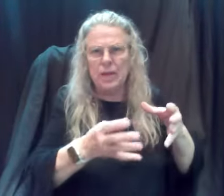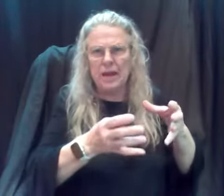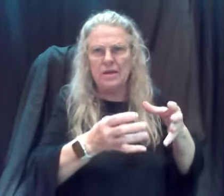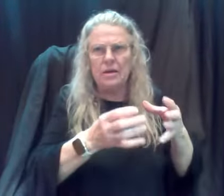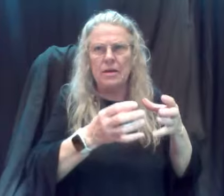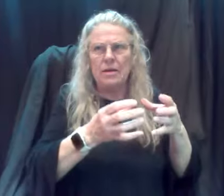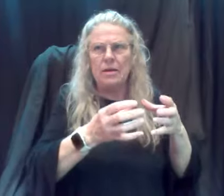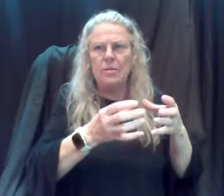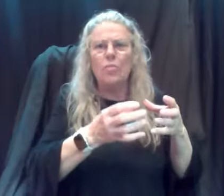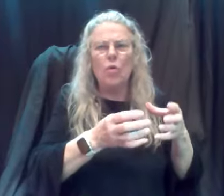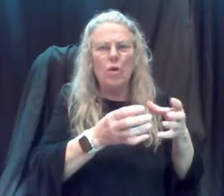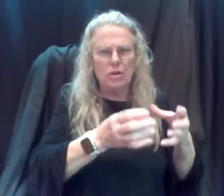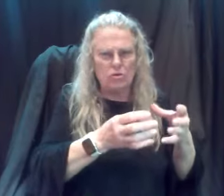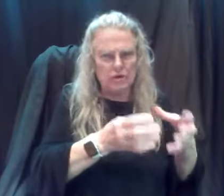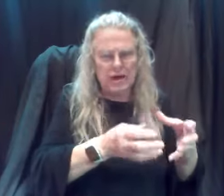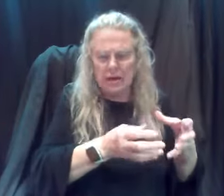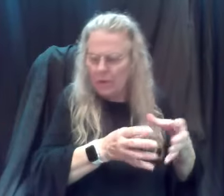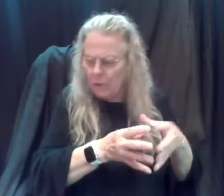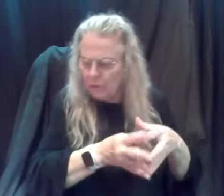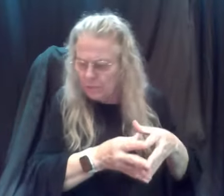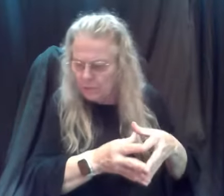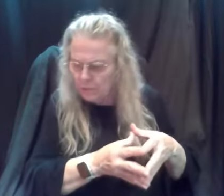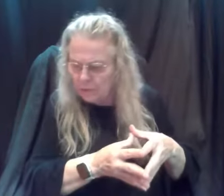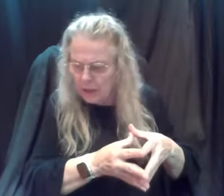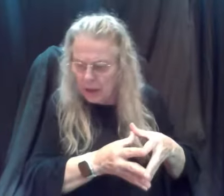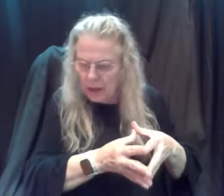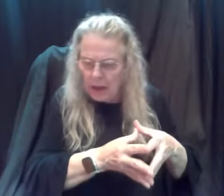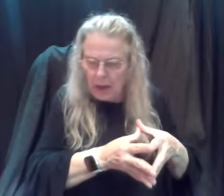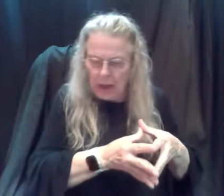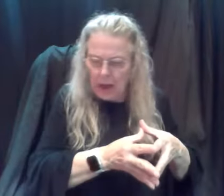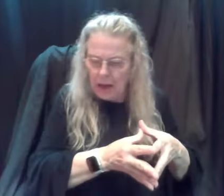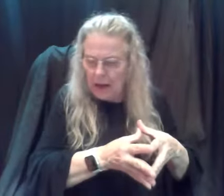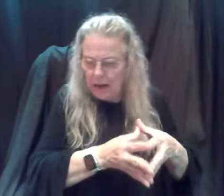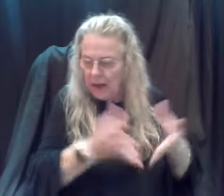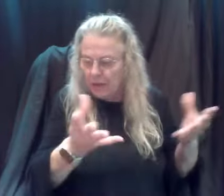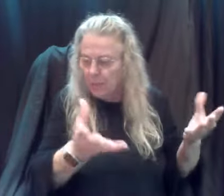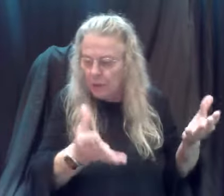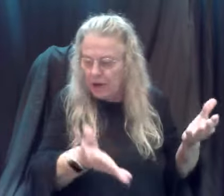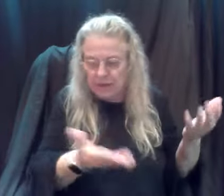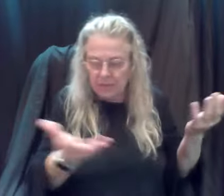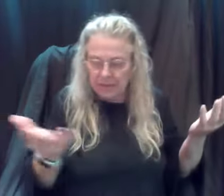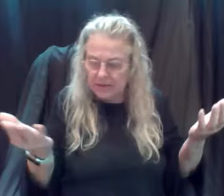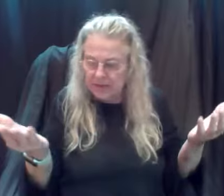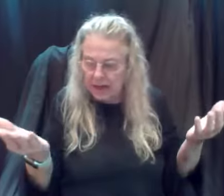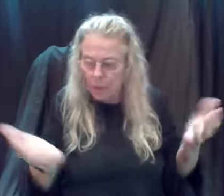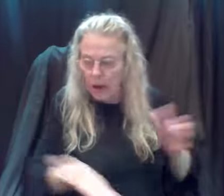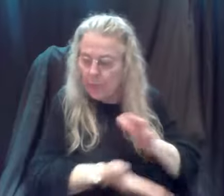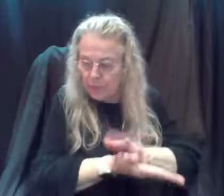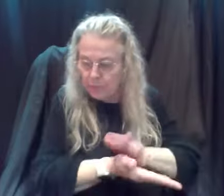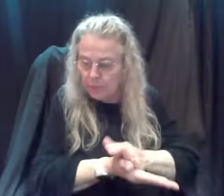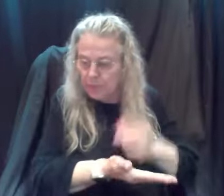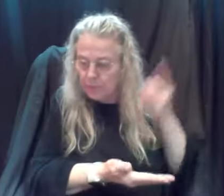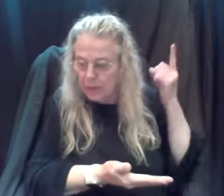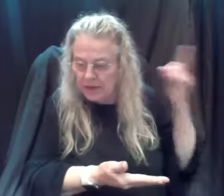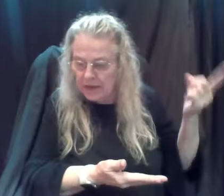it more understandable. And again, praise him the same way. Praise him